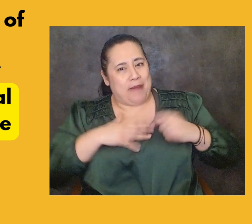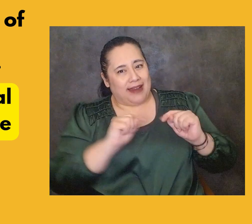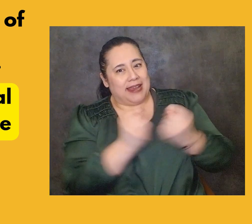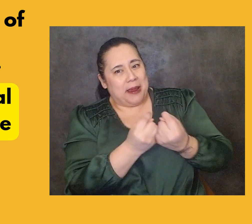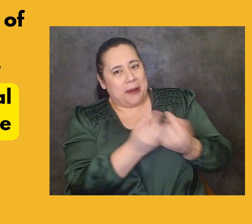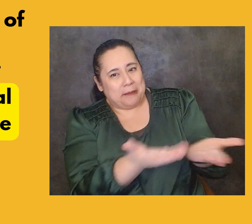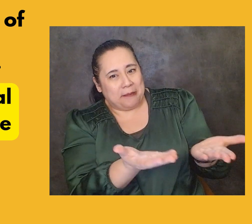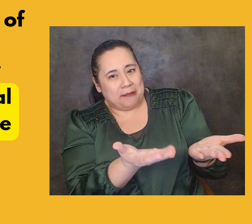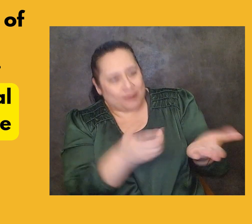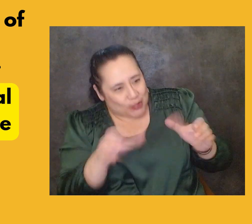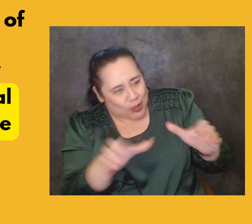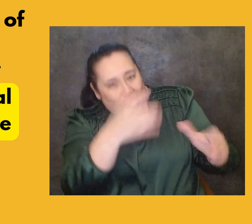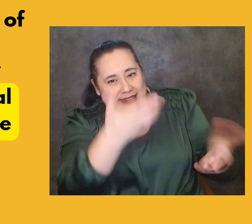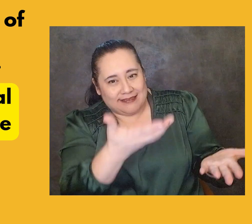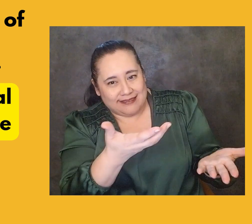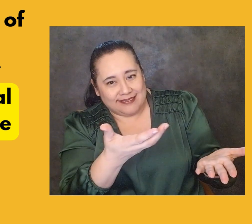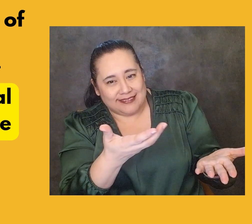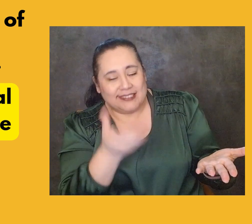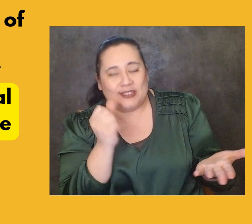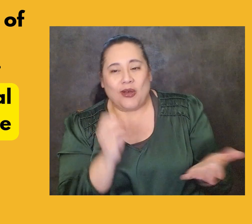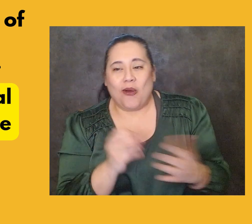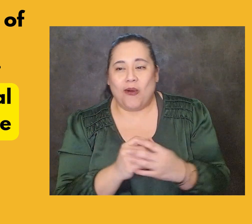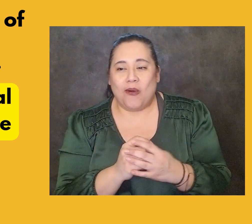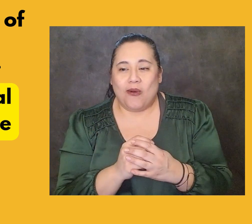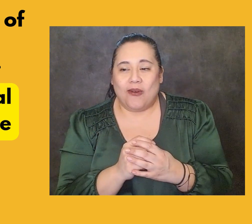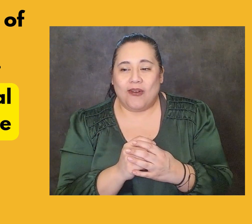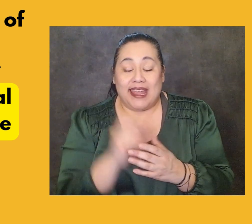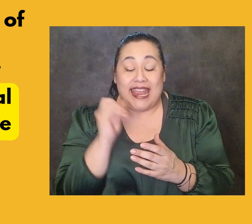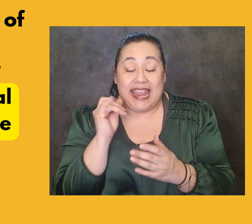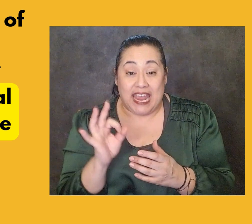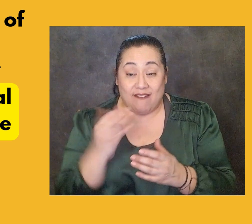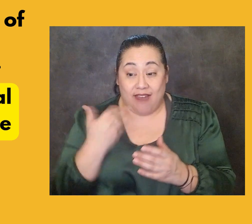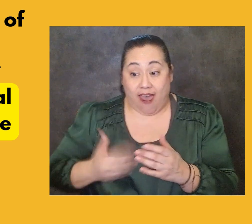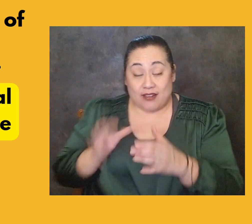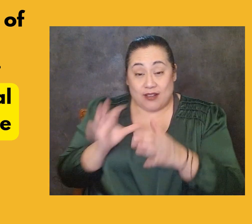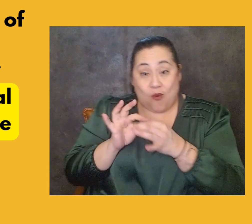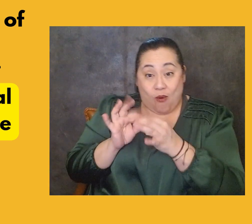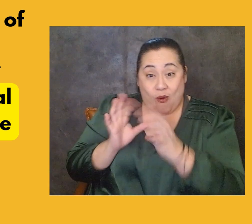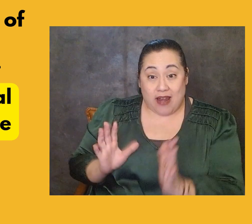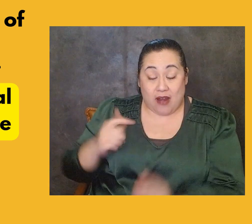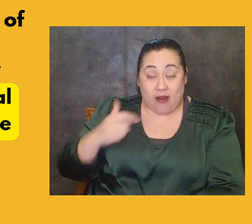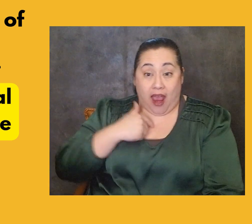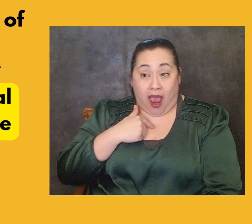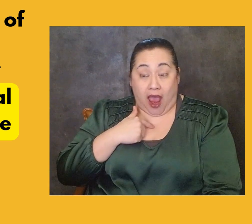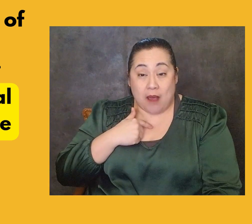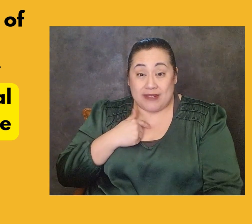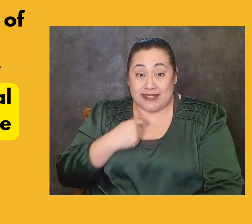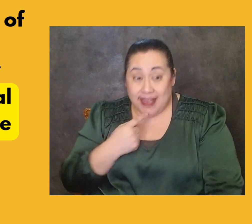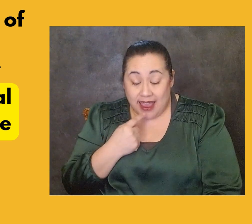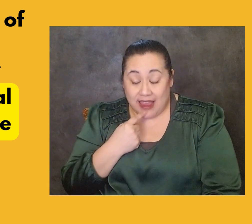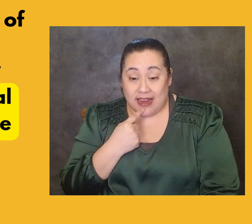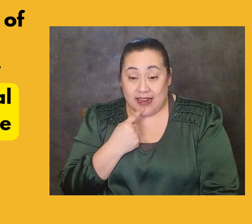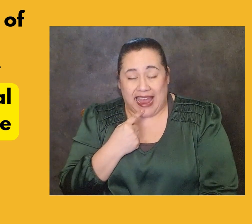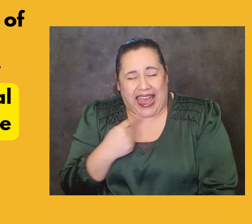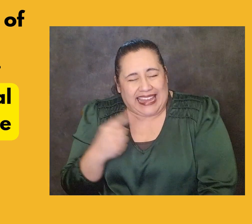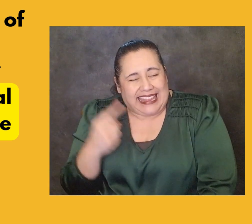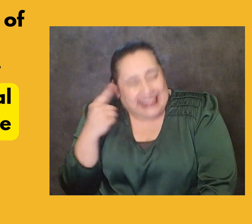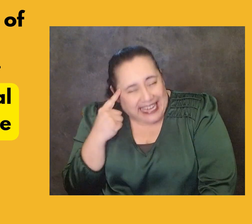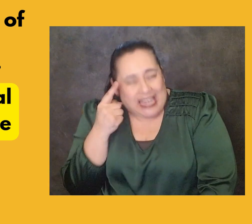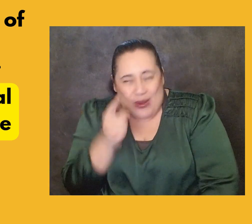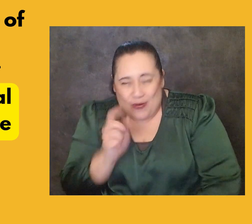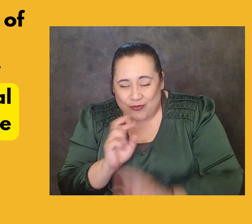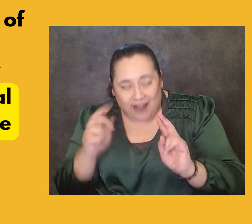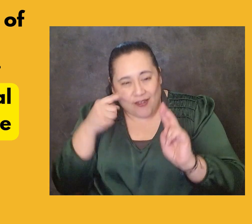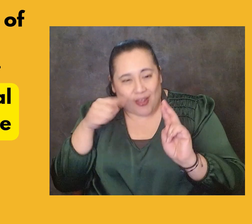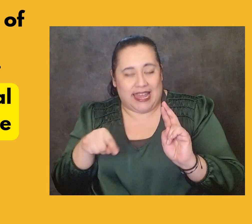I need my team to be the amazing interpreter. So as a coordinator, If I'm saying, I think you're ready for